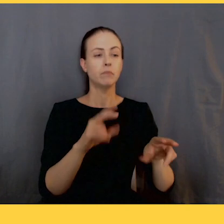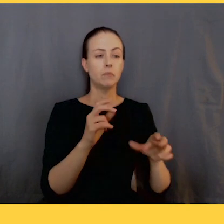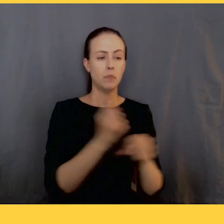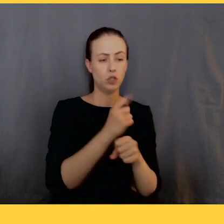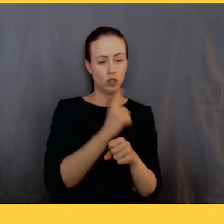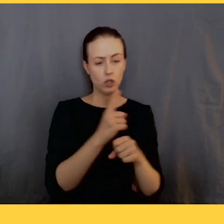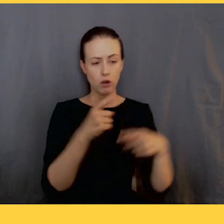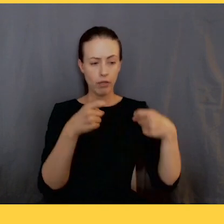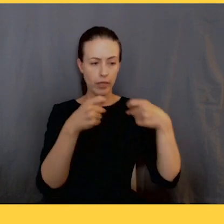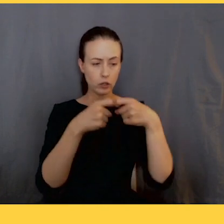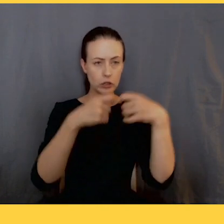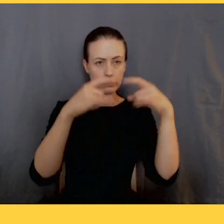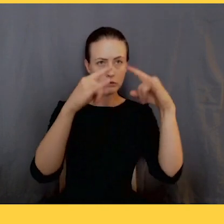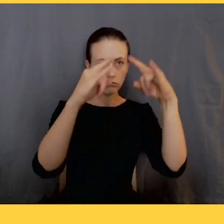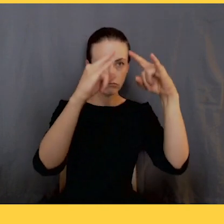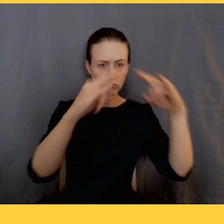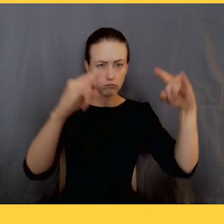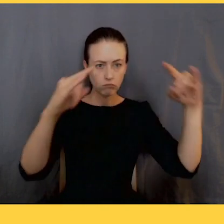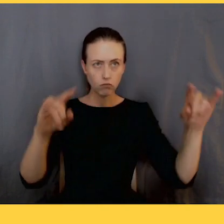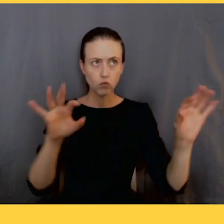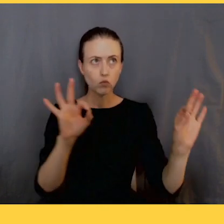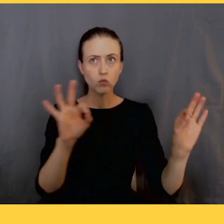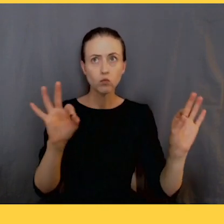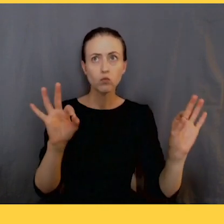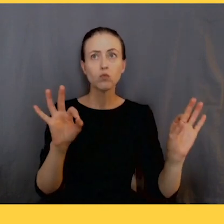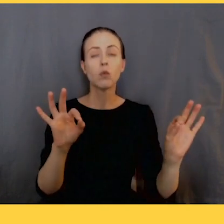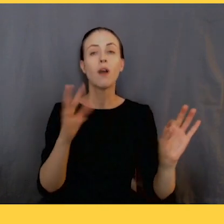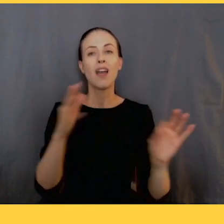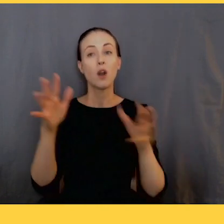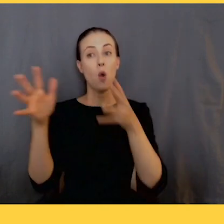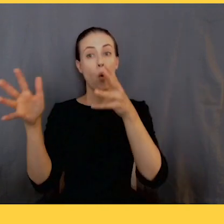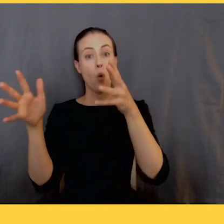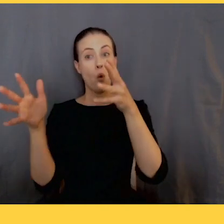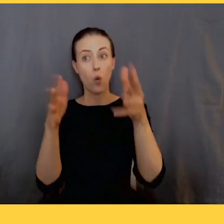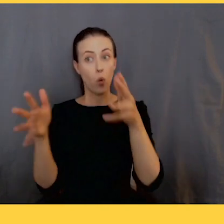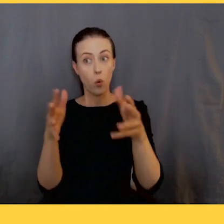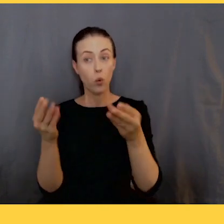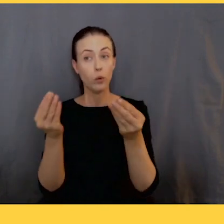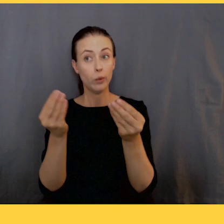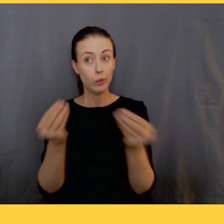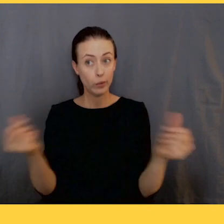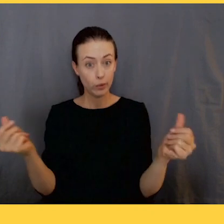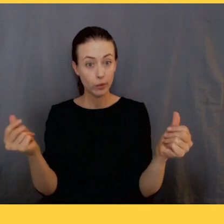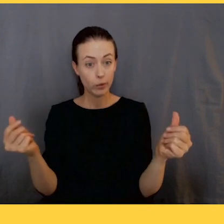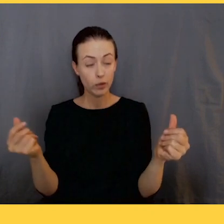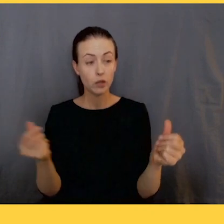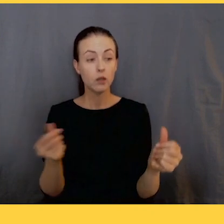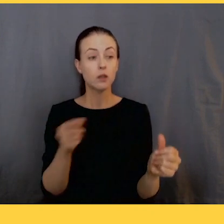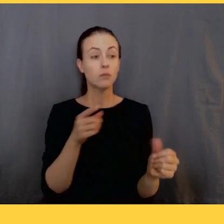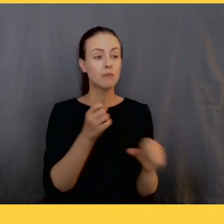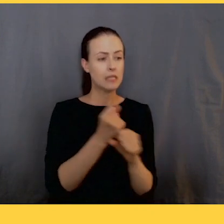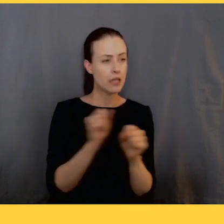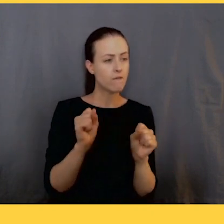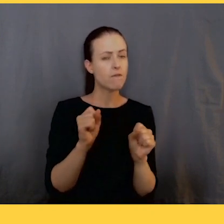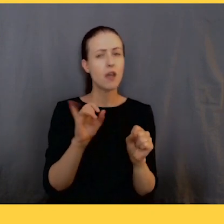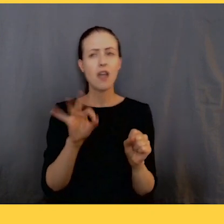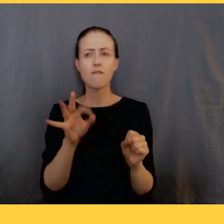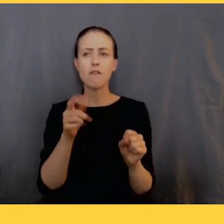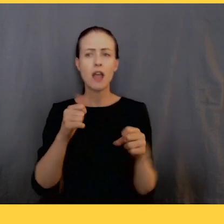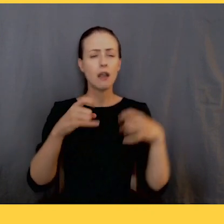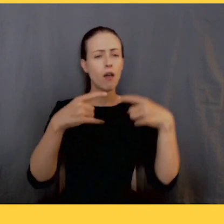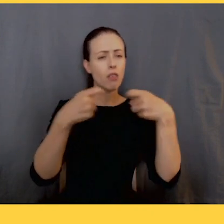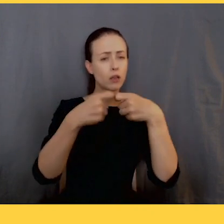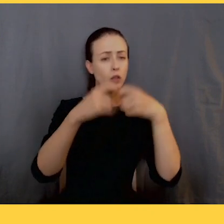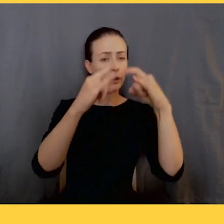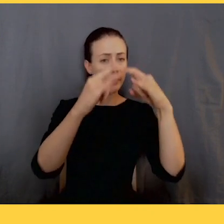abated. Verification are completed by field personnel that electrical equipment can be energized safely and identify